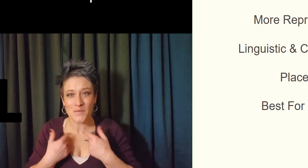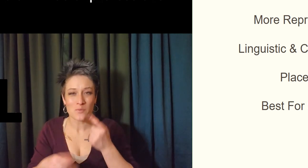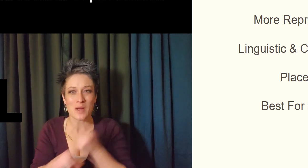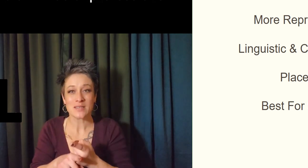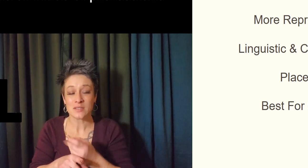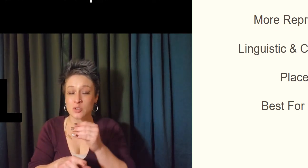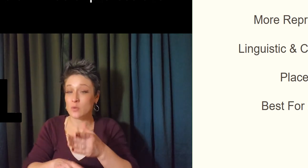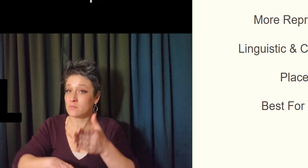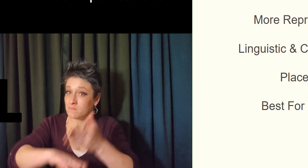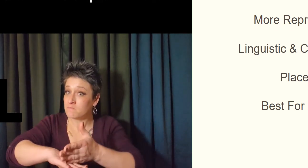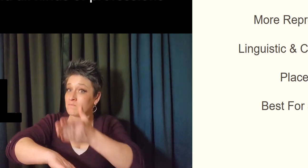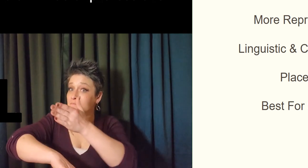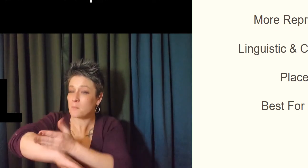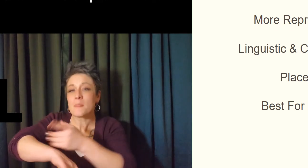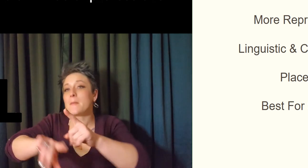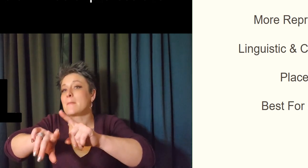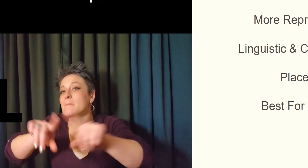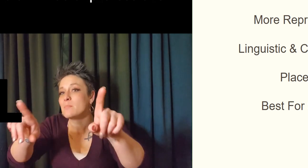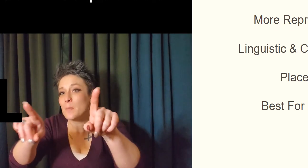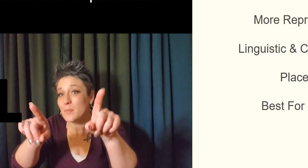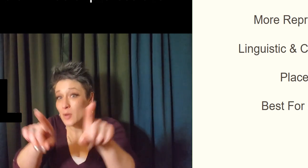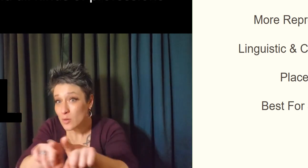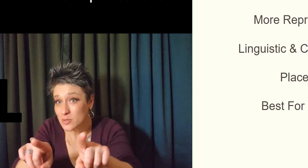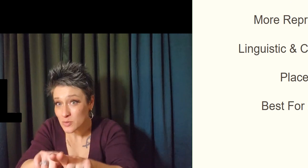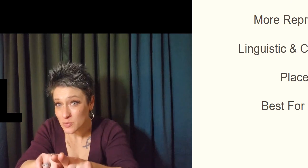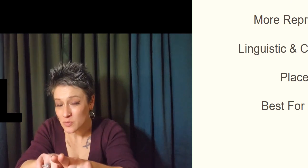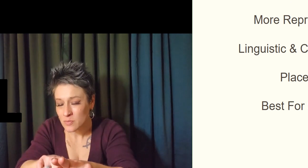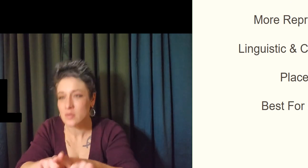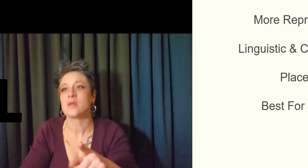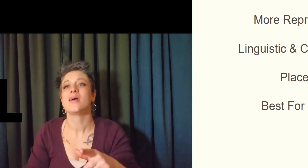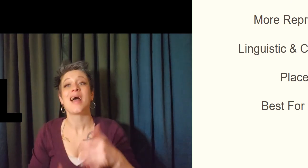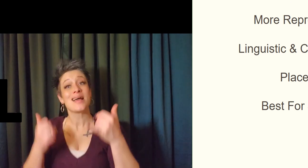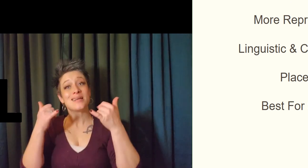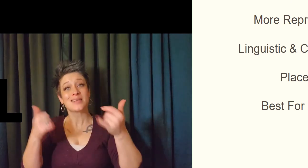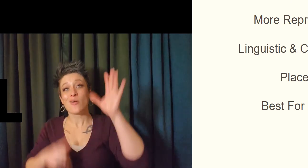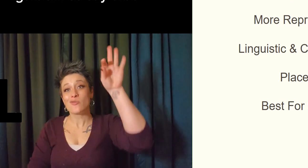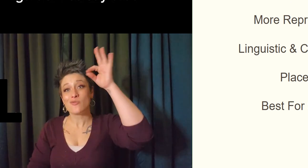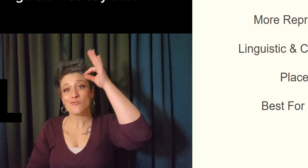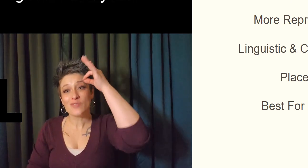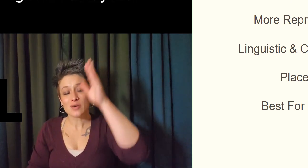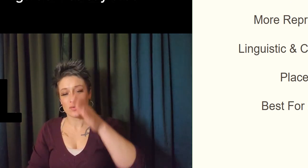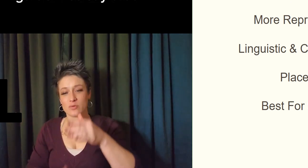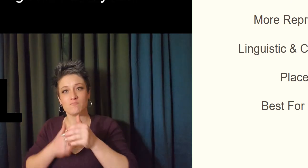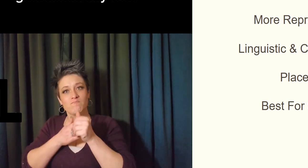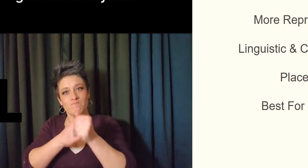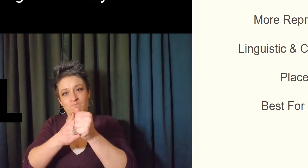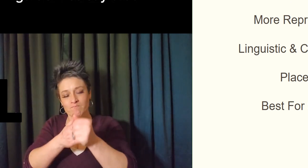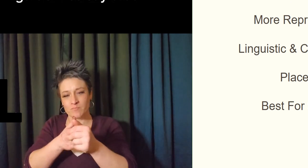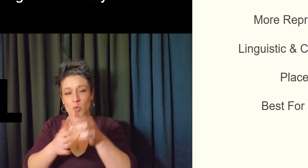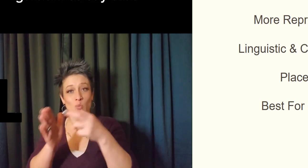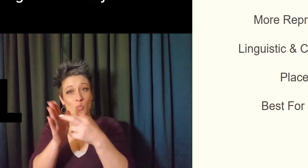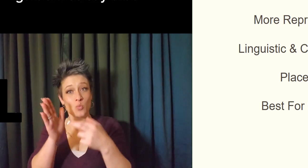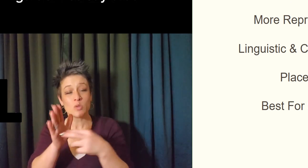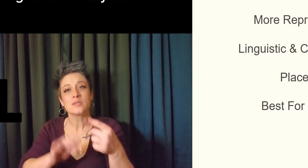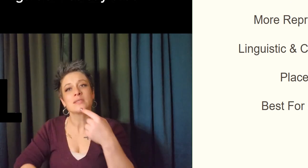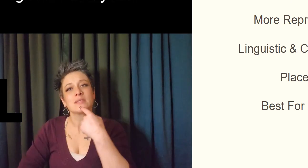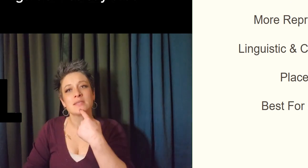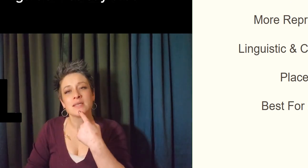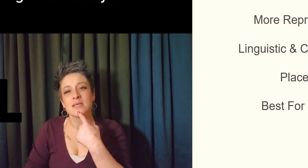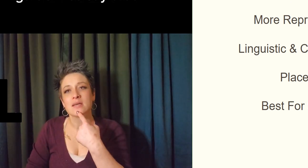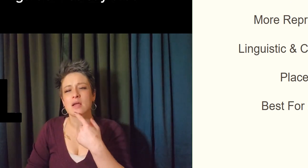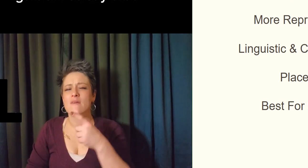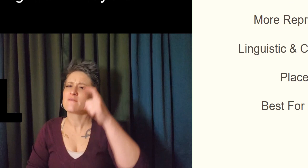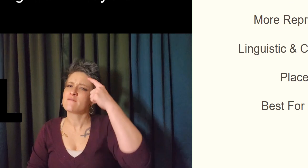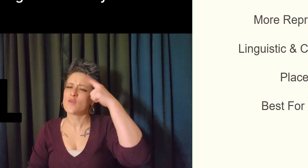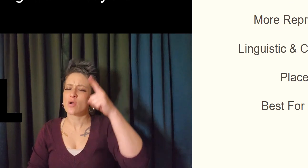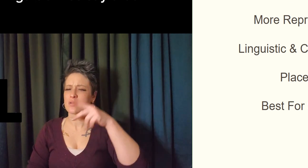deaf nurses and all kinds of professions. So it's improved, but also now the